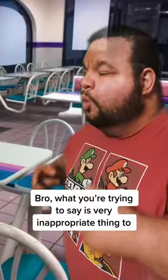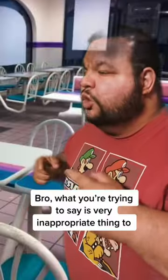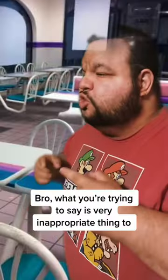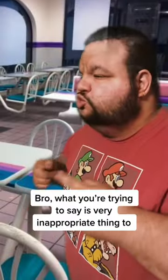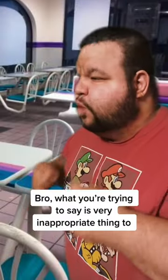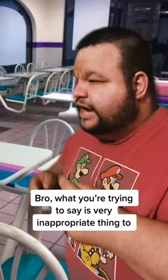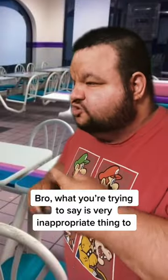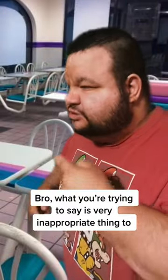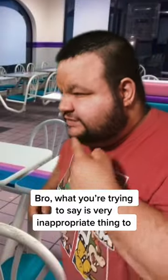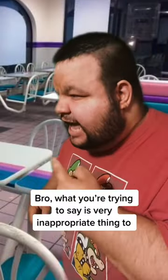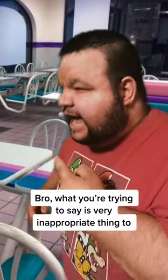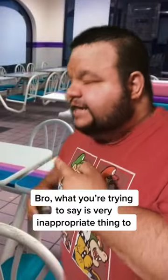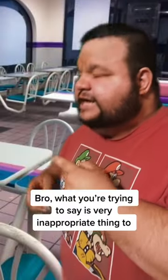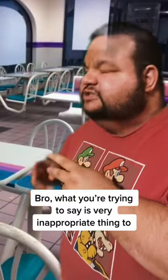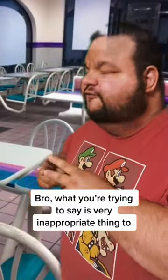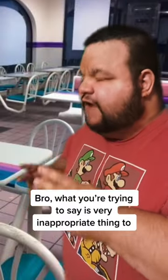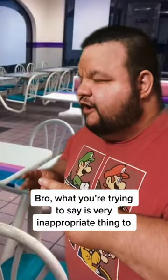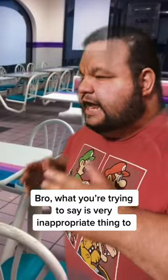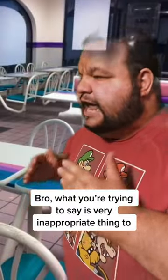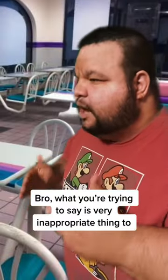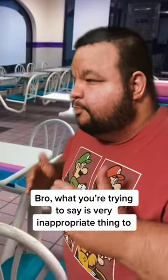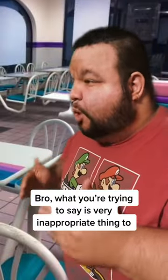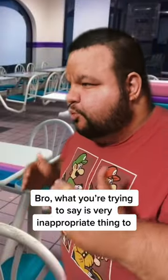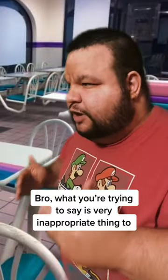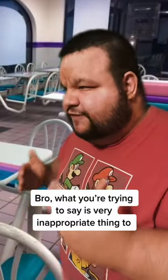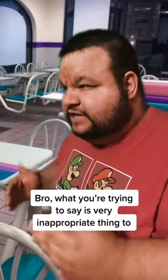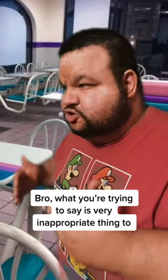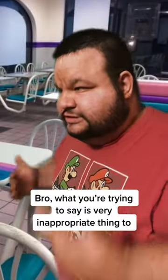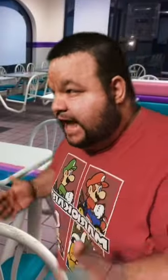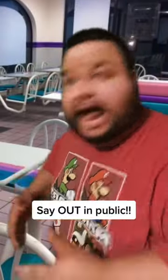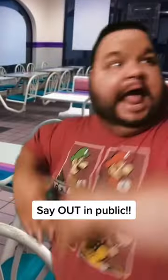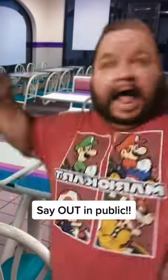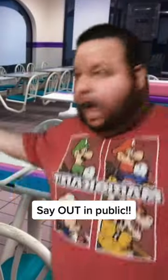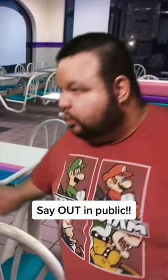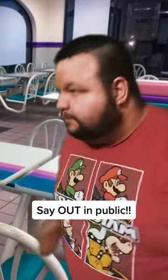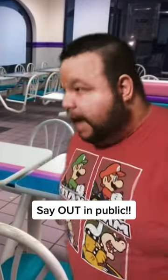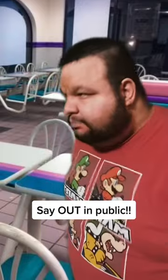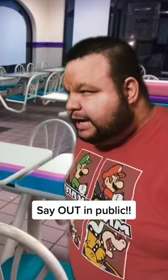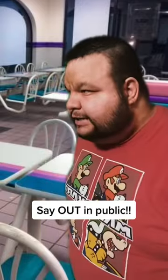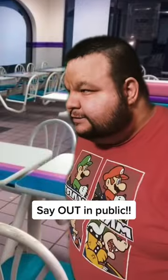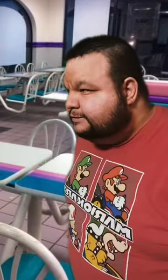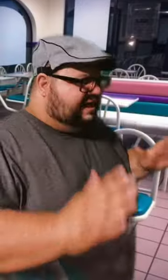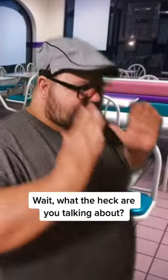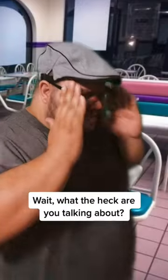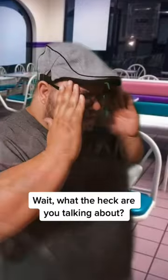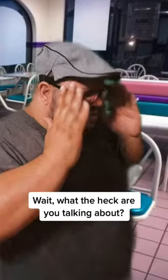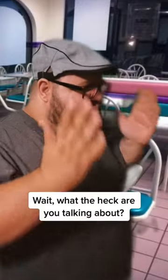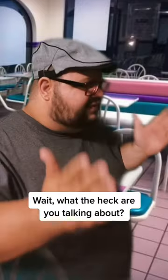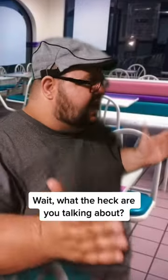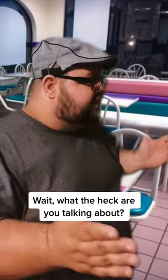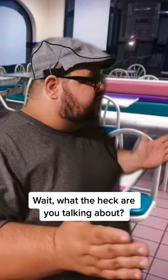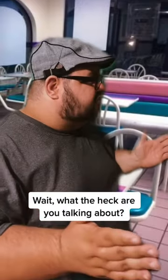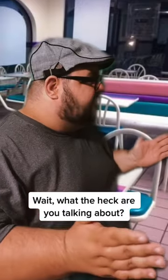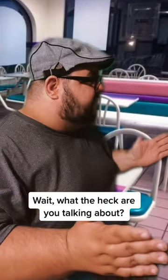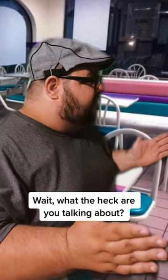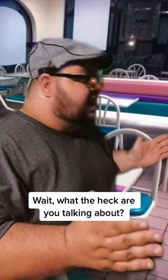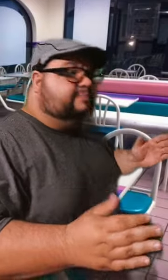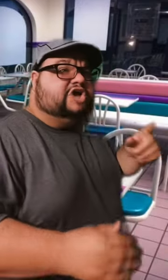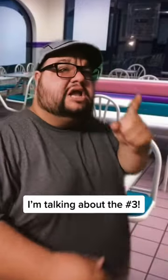what you try and decide is fair and appropriate things to say out your public. Wait, what the heck are you talking about, I'm talking about